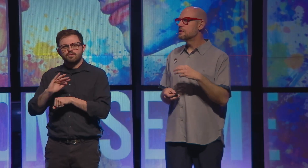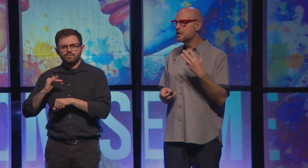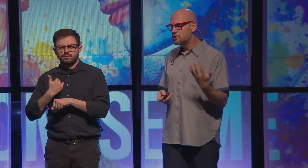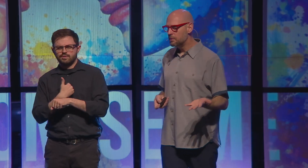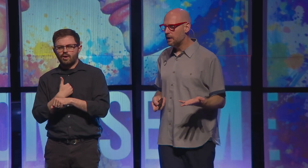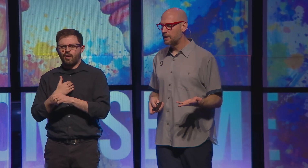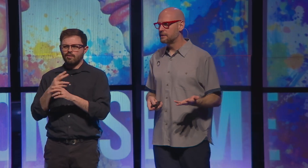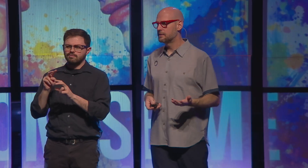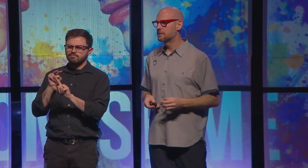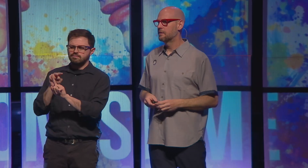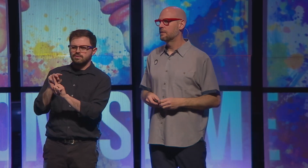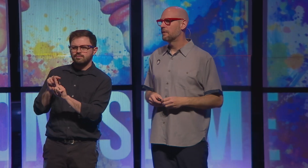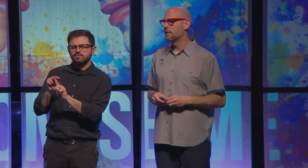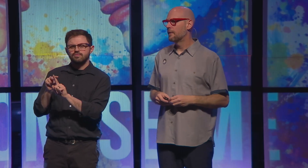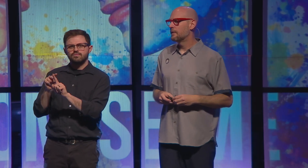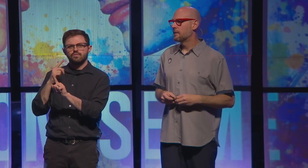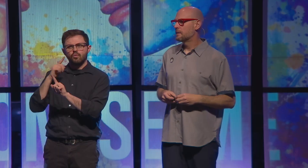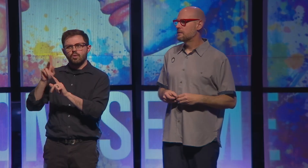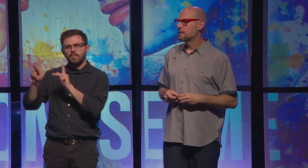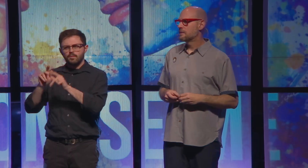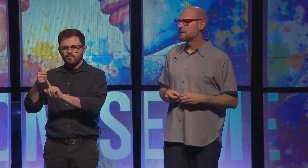who dehumanize.